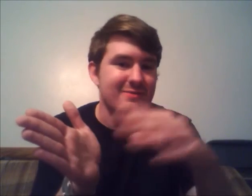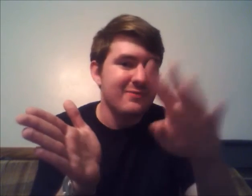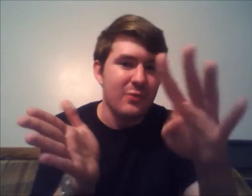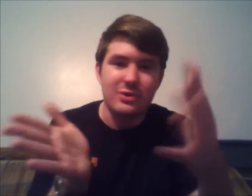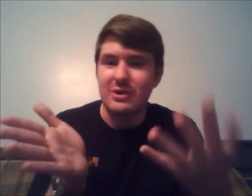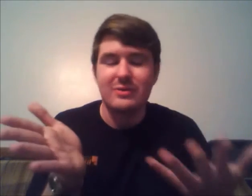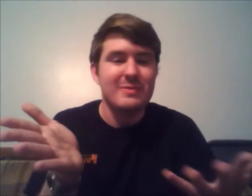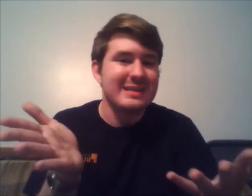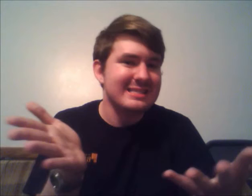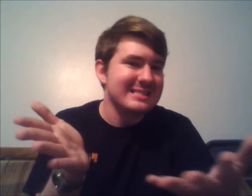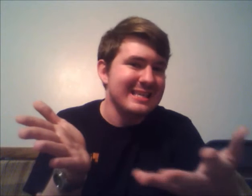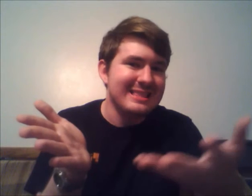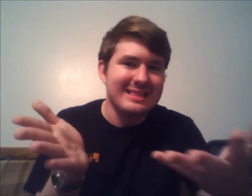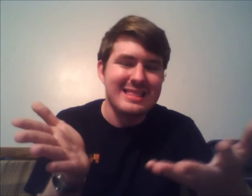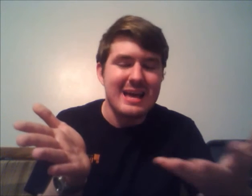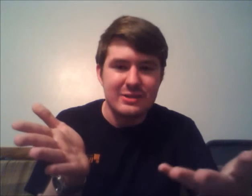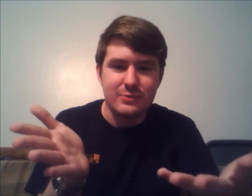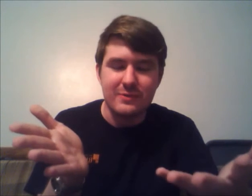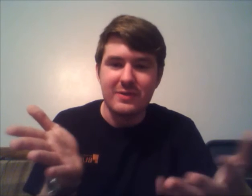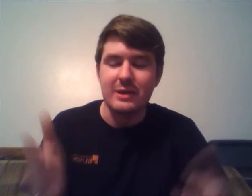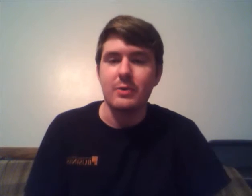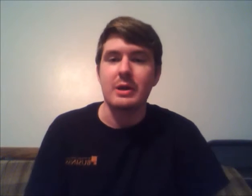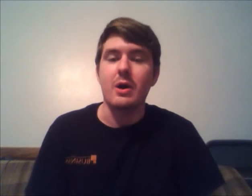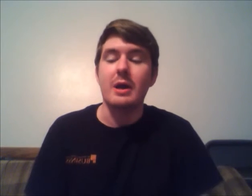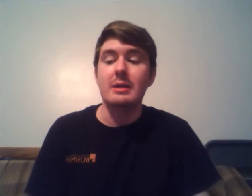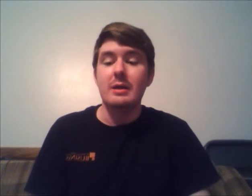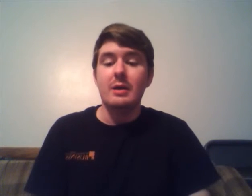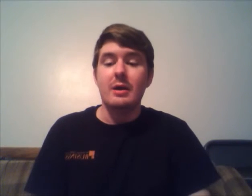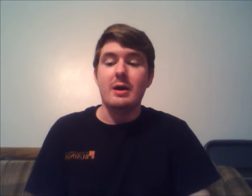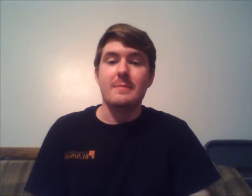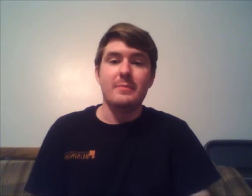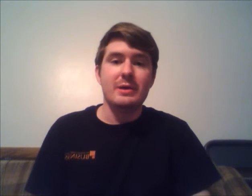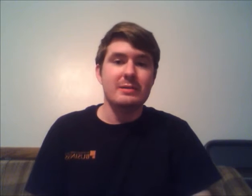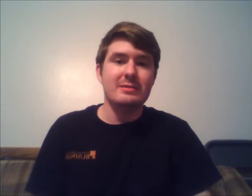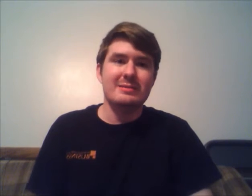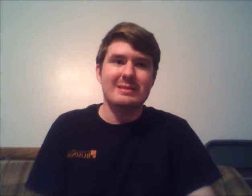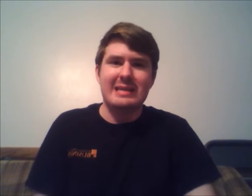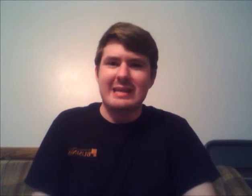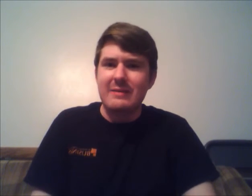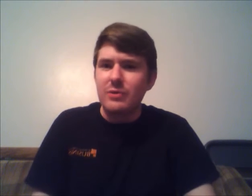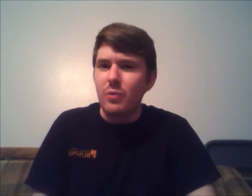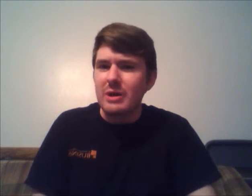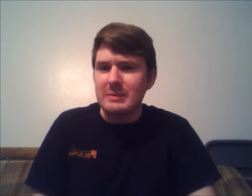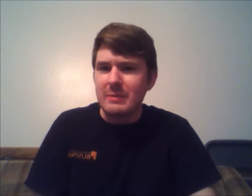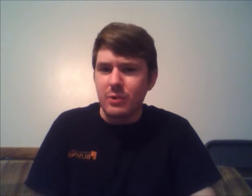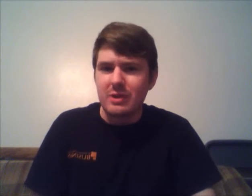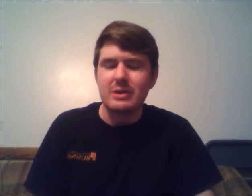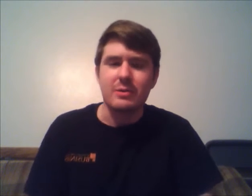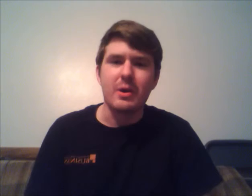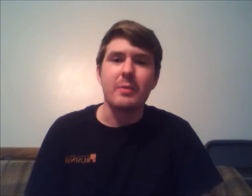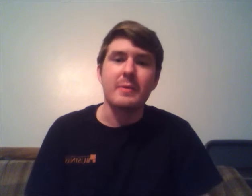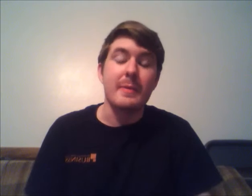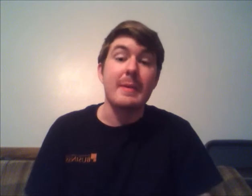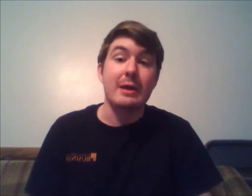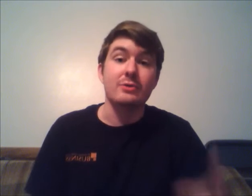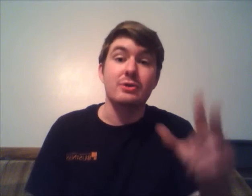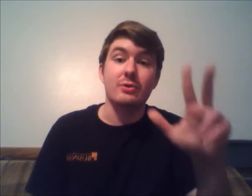3,200,004. You may see that sort of thing going on. But if you want to be more clear, probably be better to do